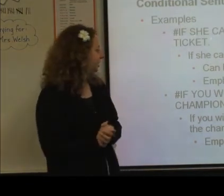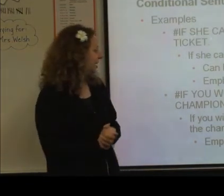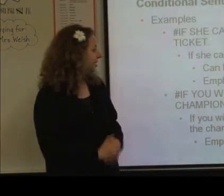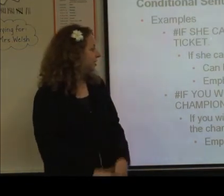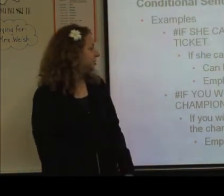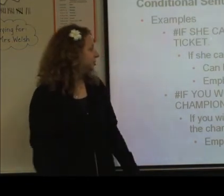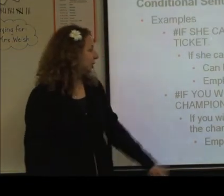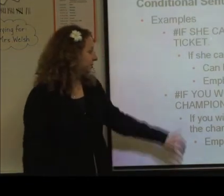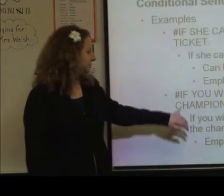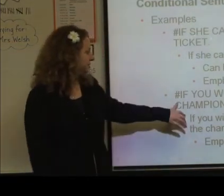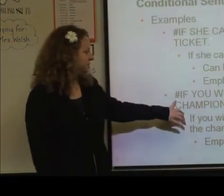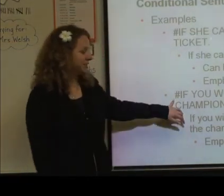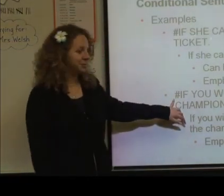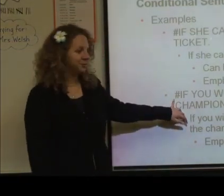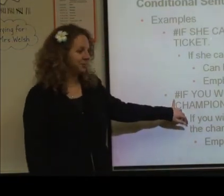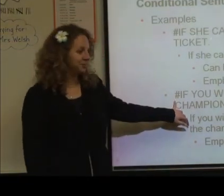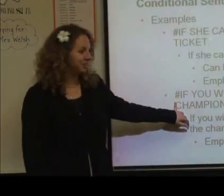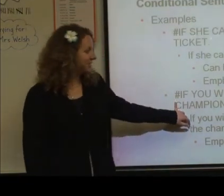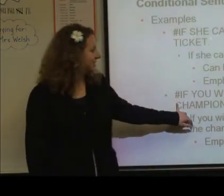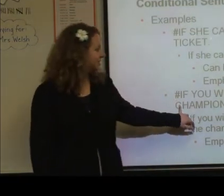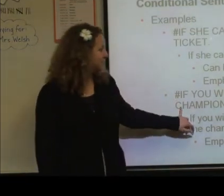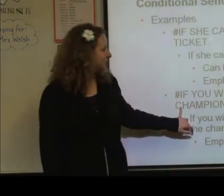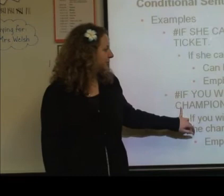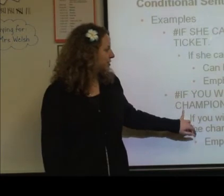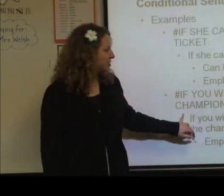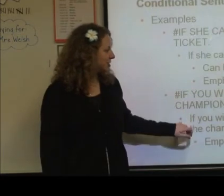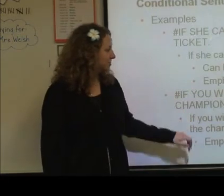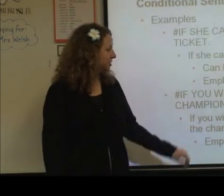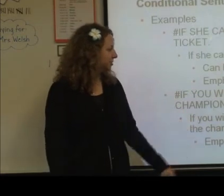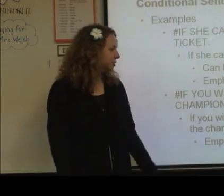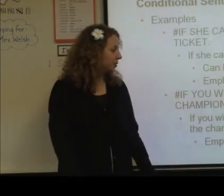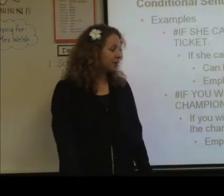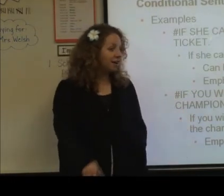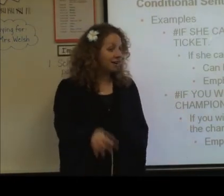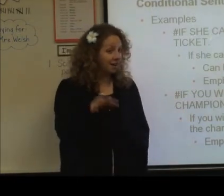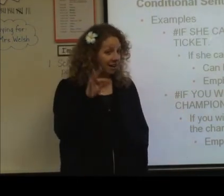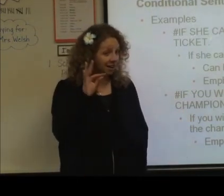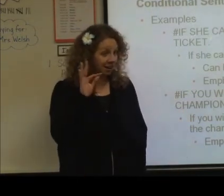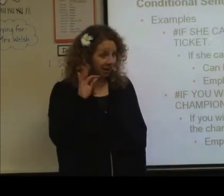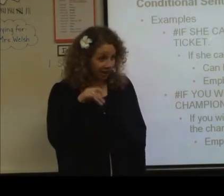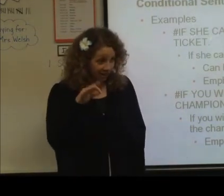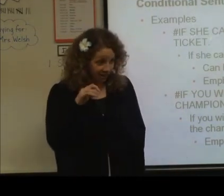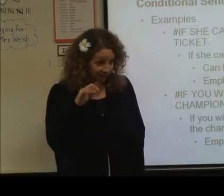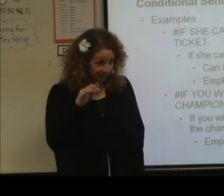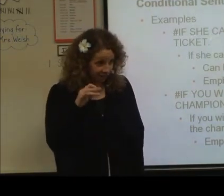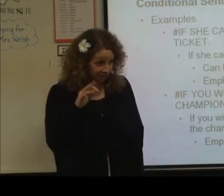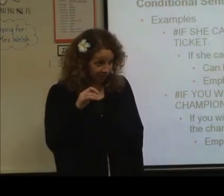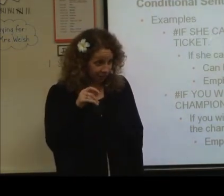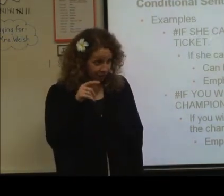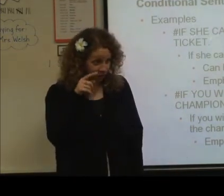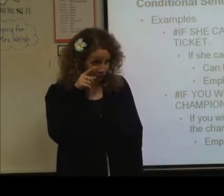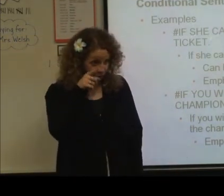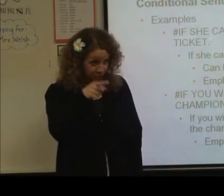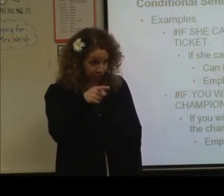Okay. So, try this with our 3 things that we're doing for our non-manual. So, if